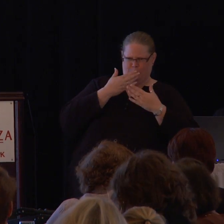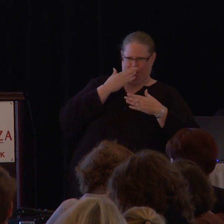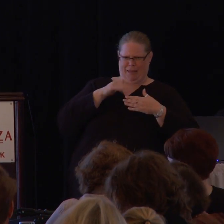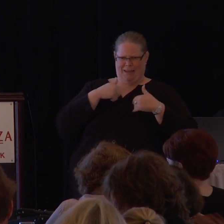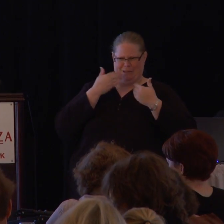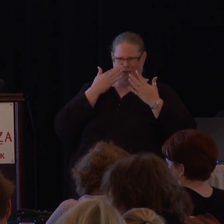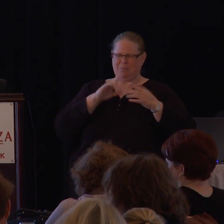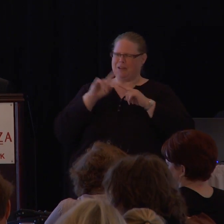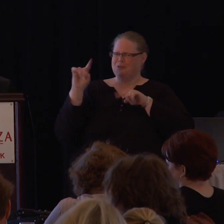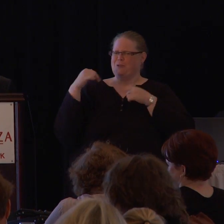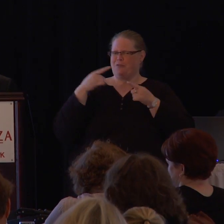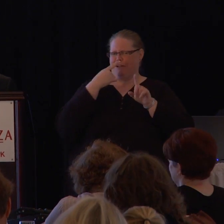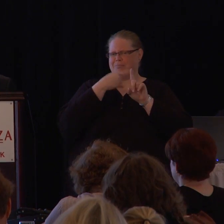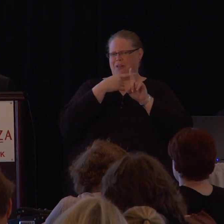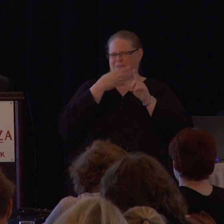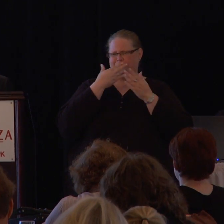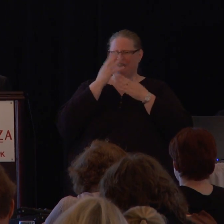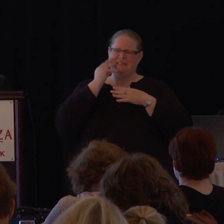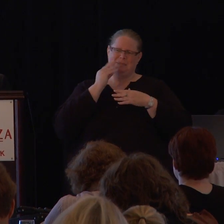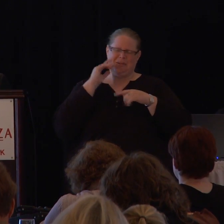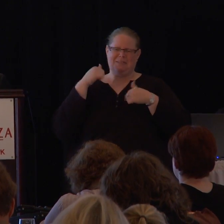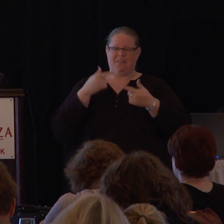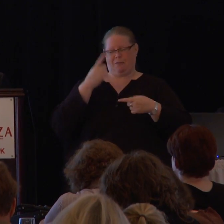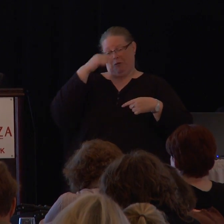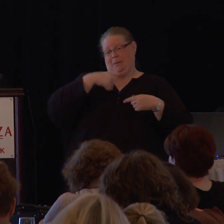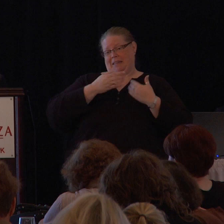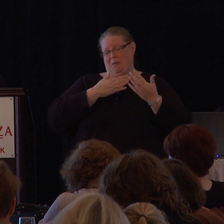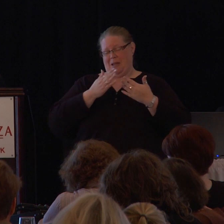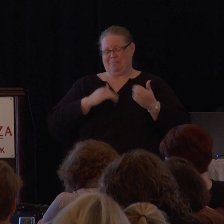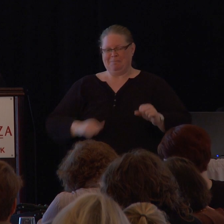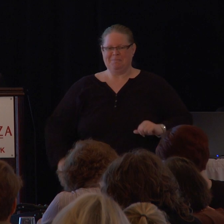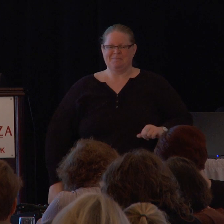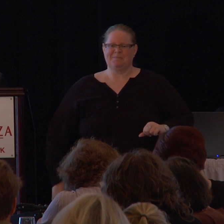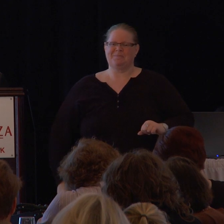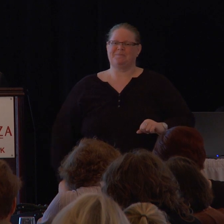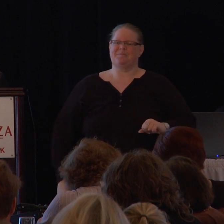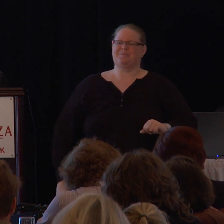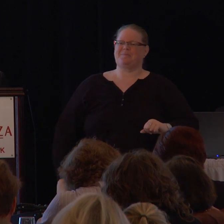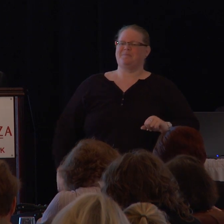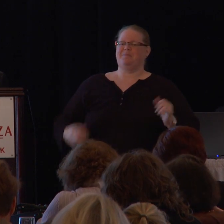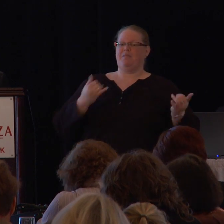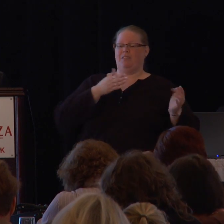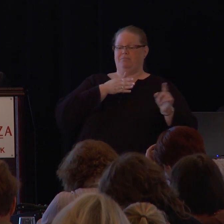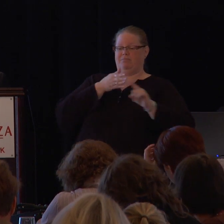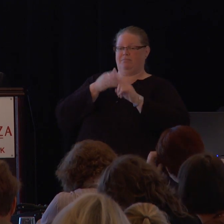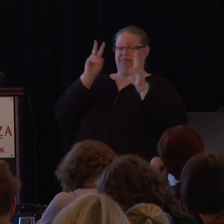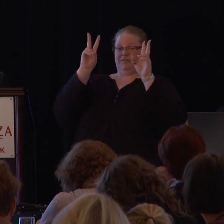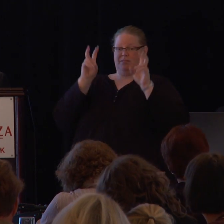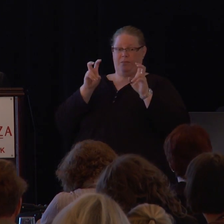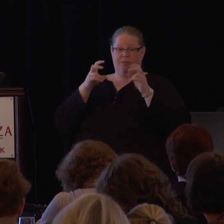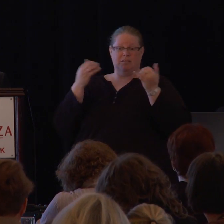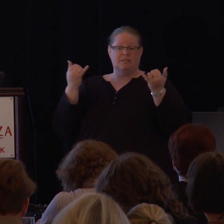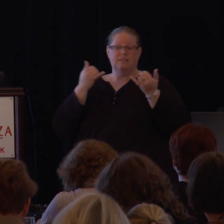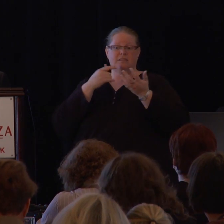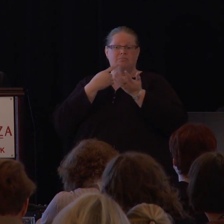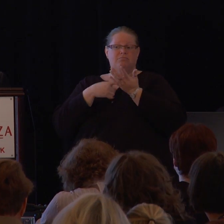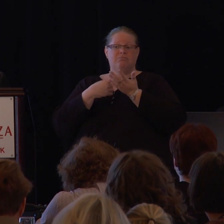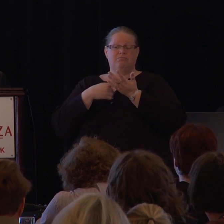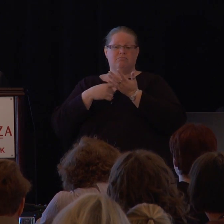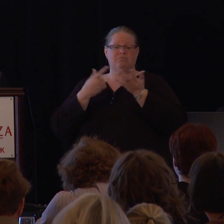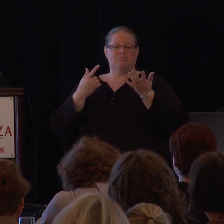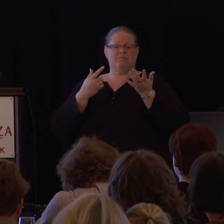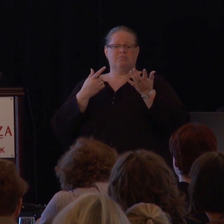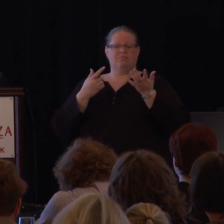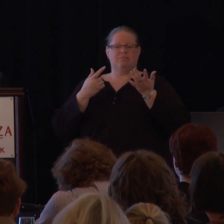it's been pretty positive from my point of view anyway. All right, the topic in general terms that I'm going to address is putting